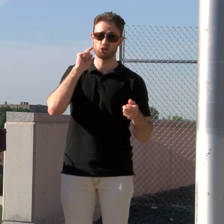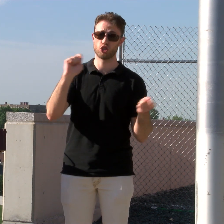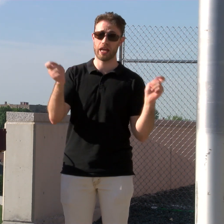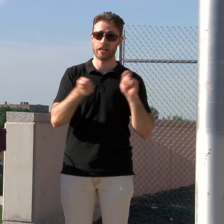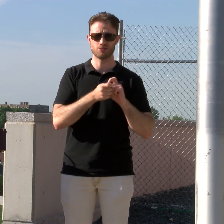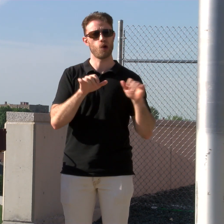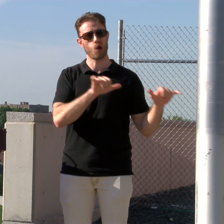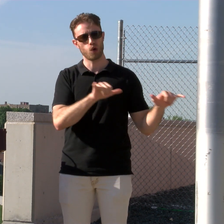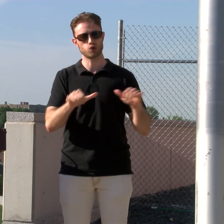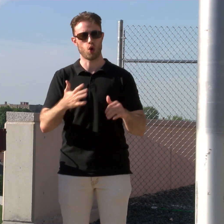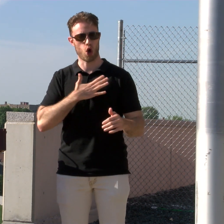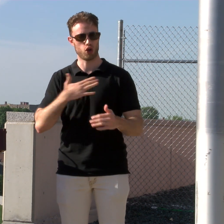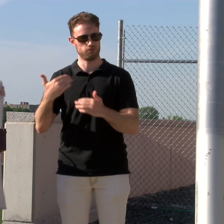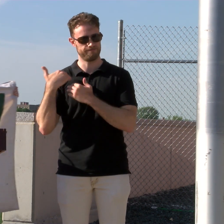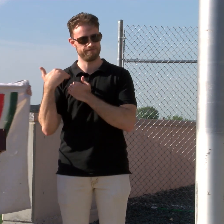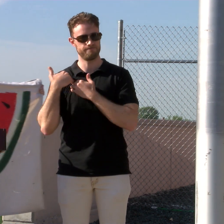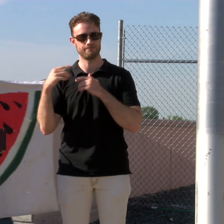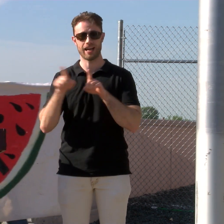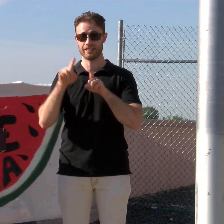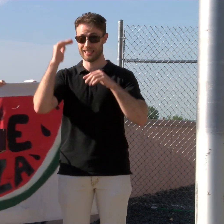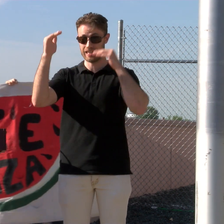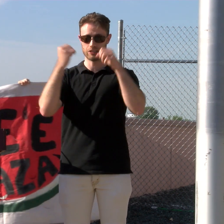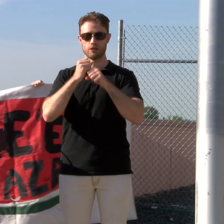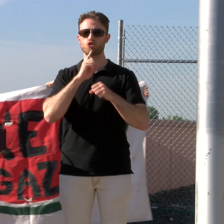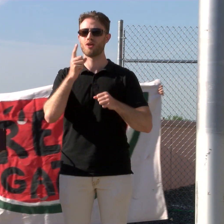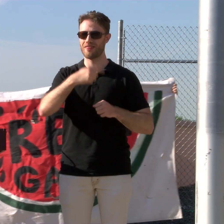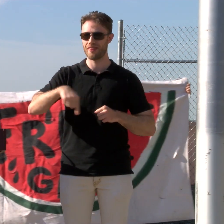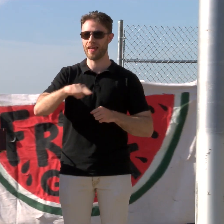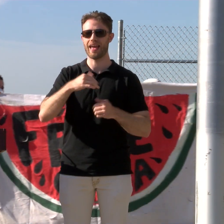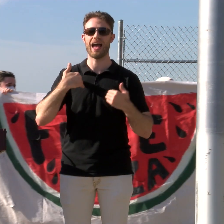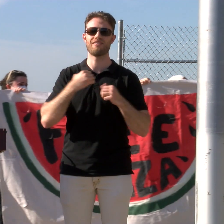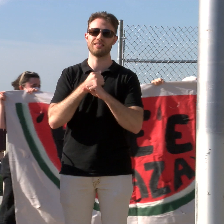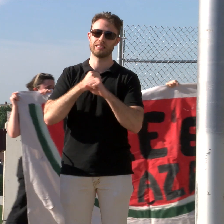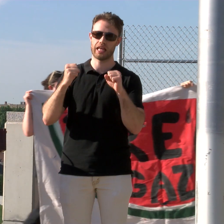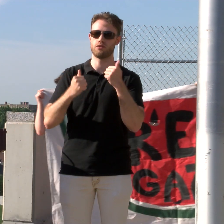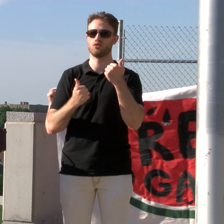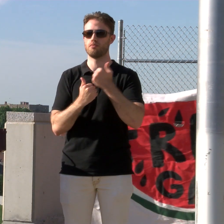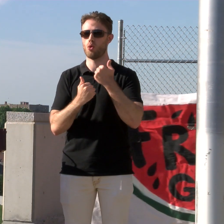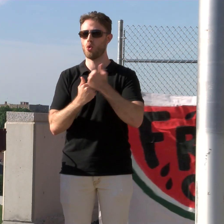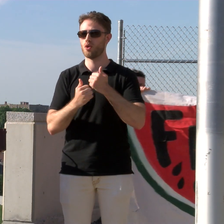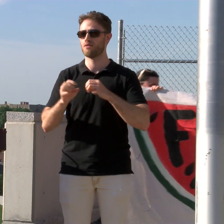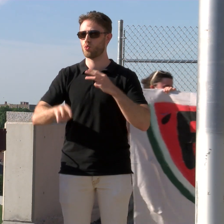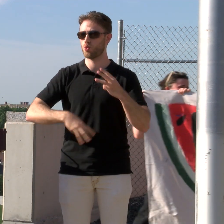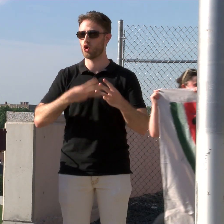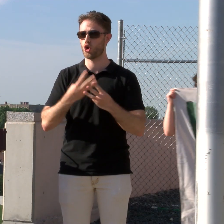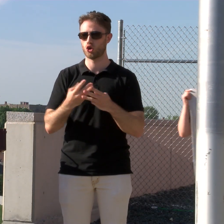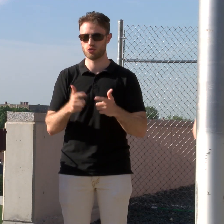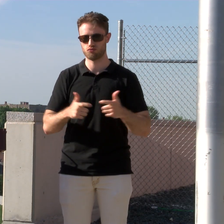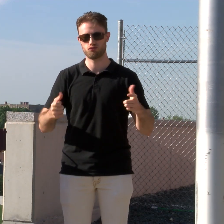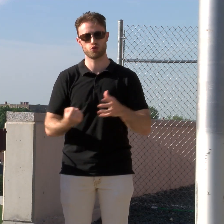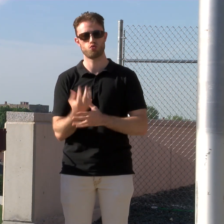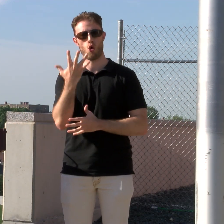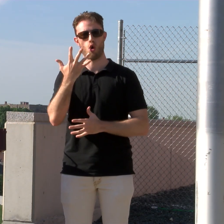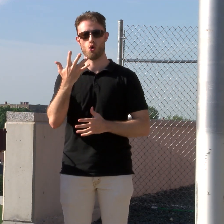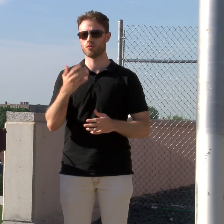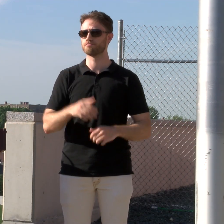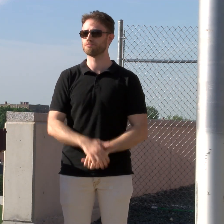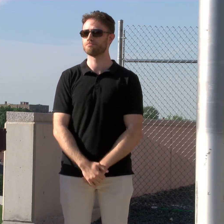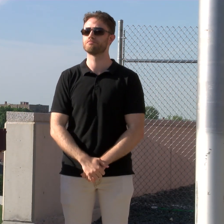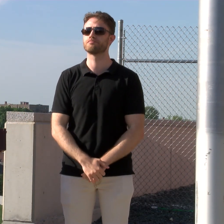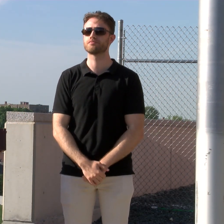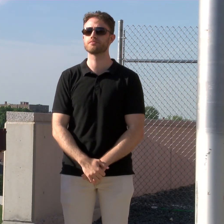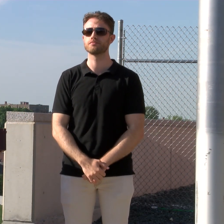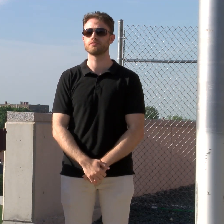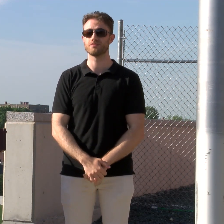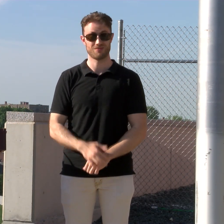duty as adults to ensure they have a safe and supportive world to grow in. We